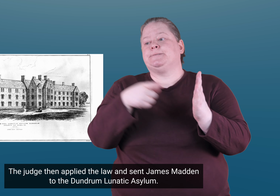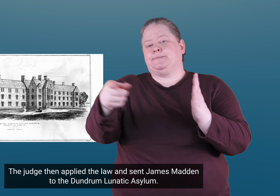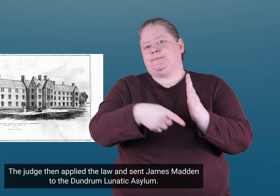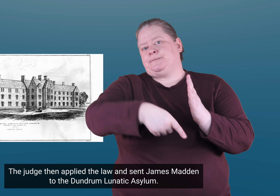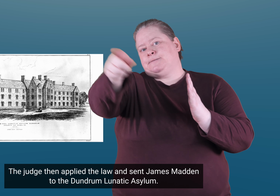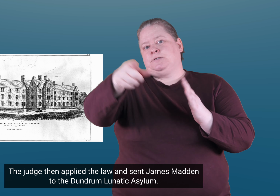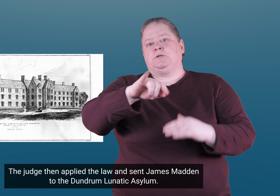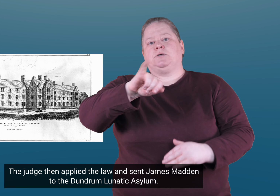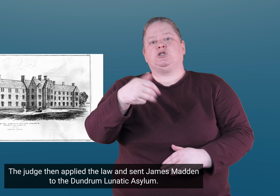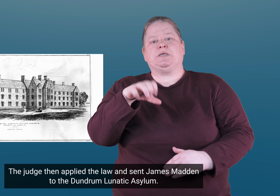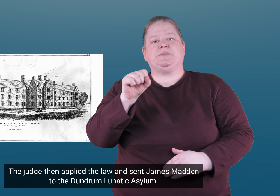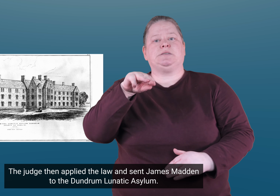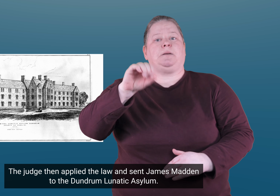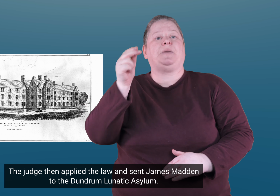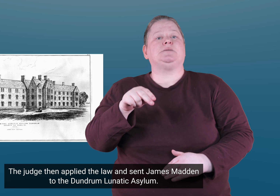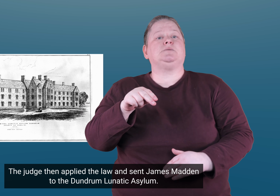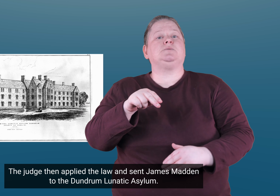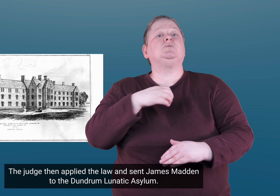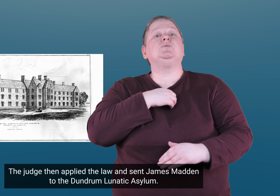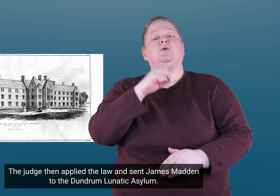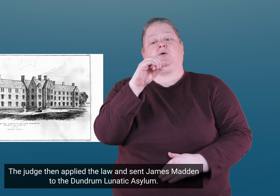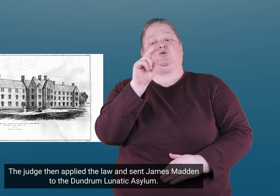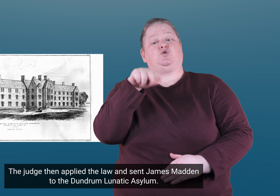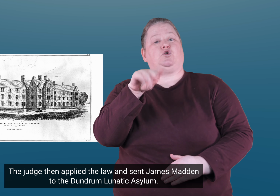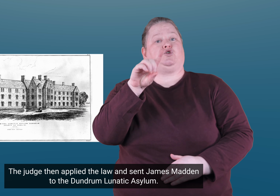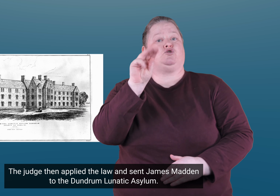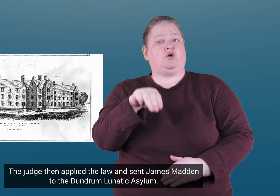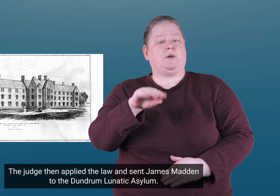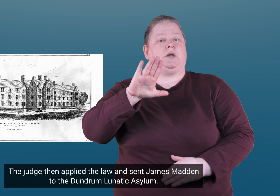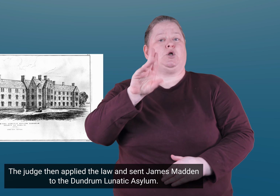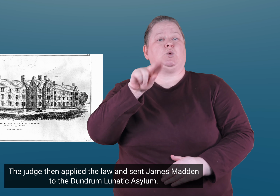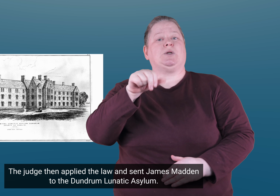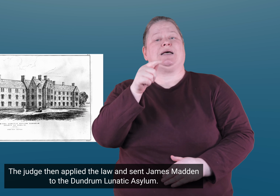and sent James Madden to the Dundrum Lunatic Asylum.